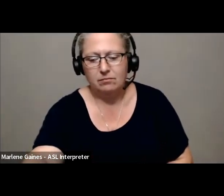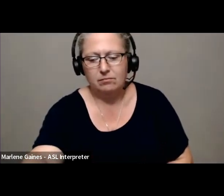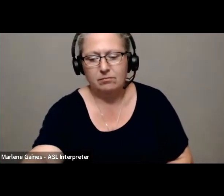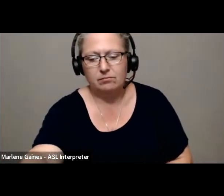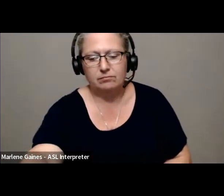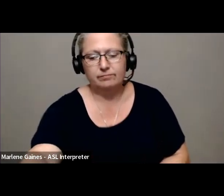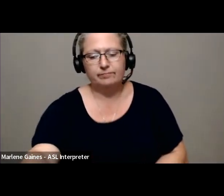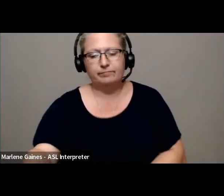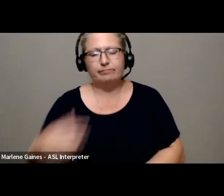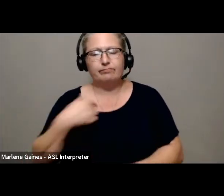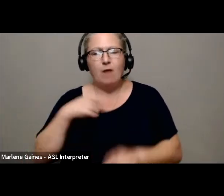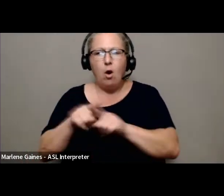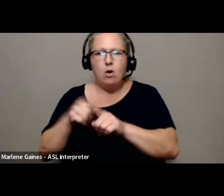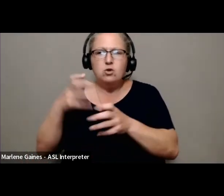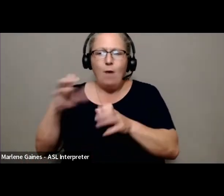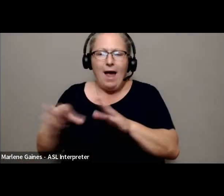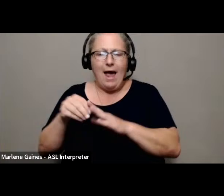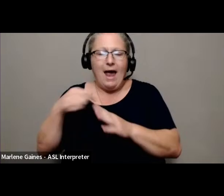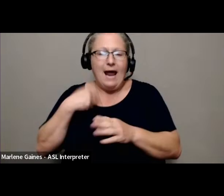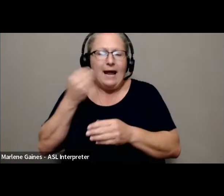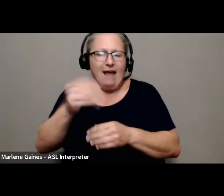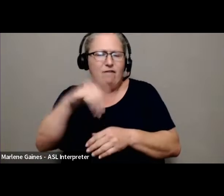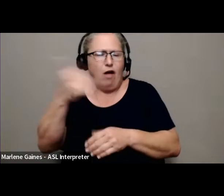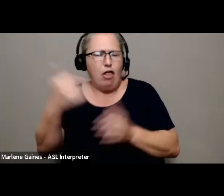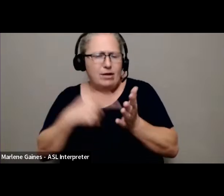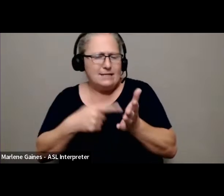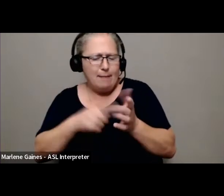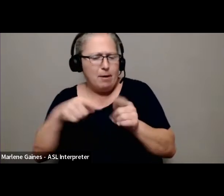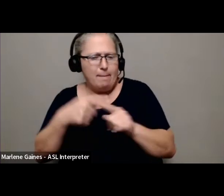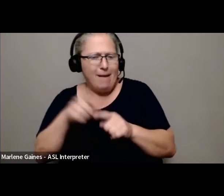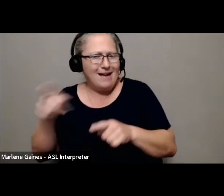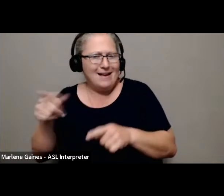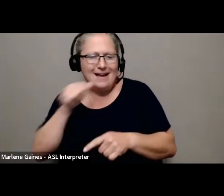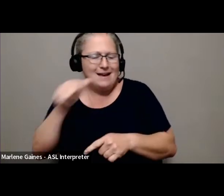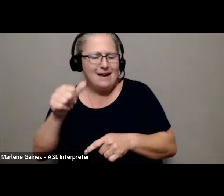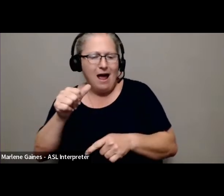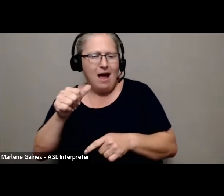I also gave some other examples about how he doesn't